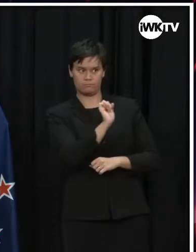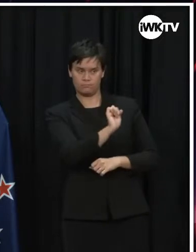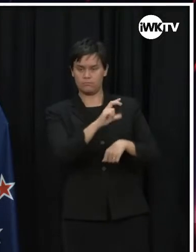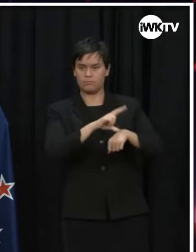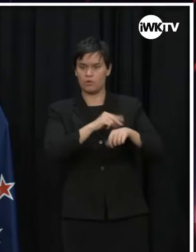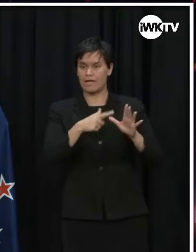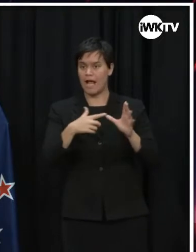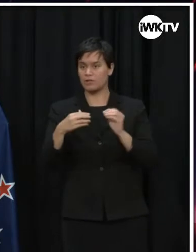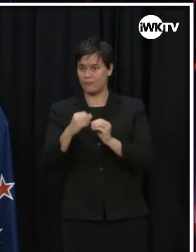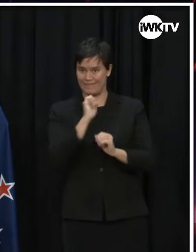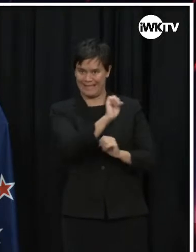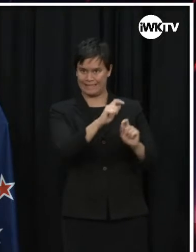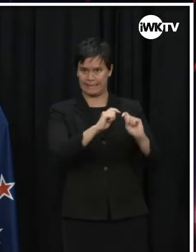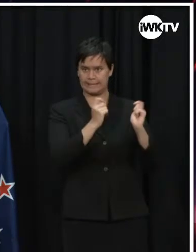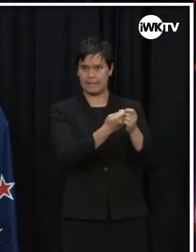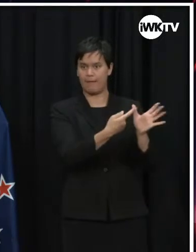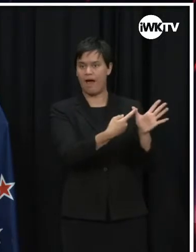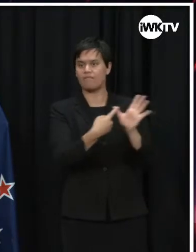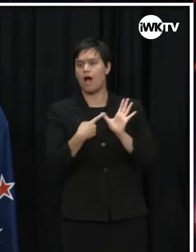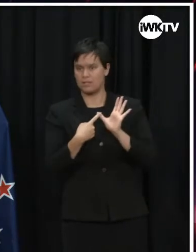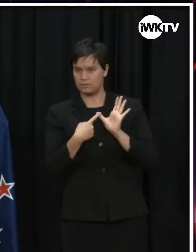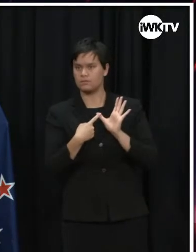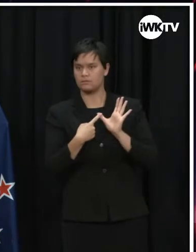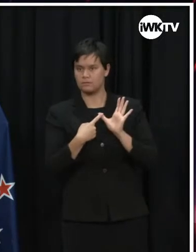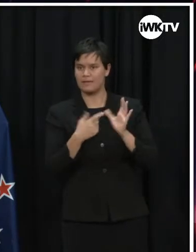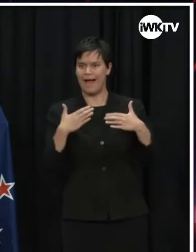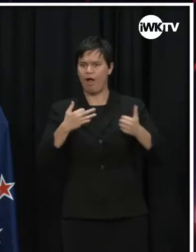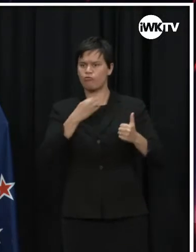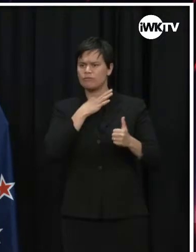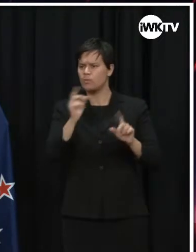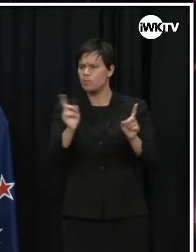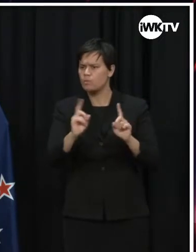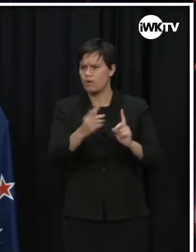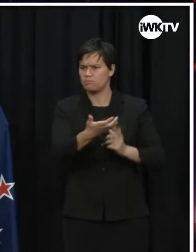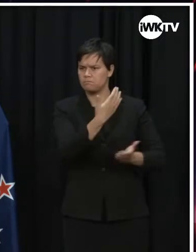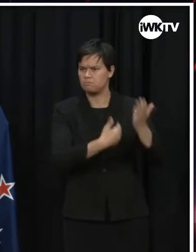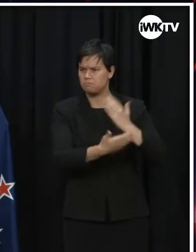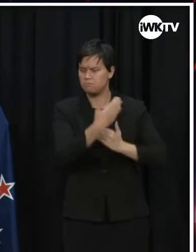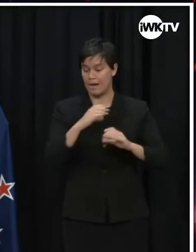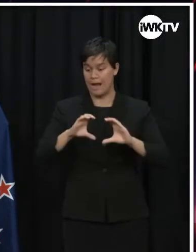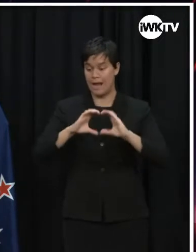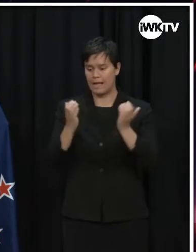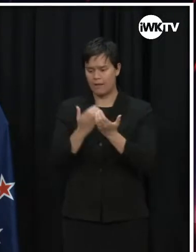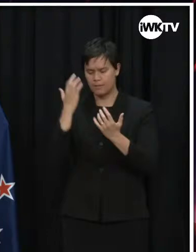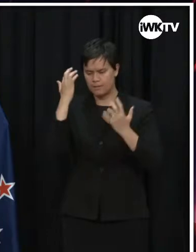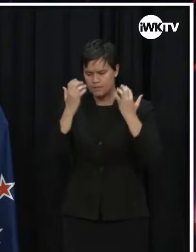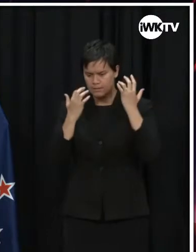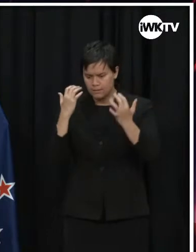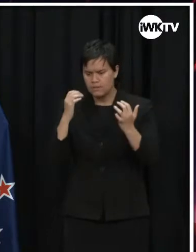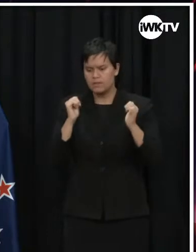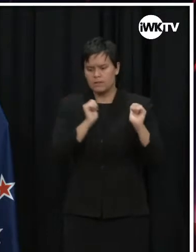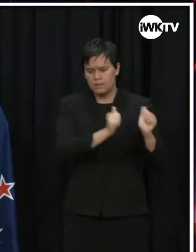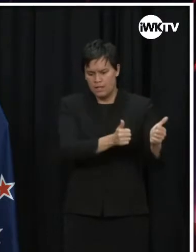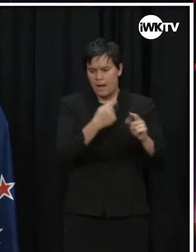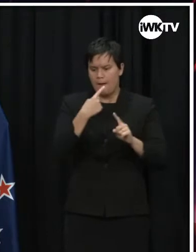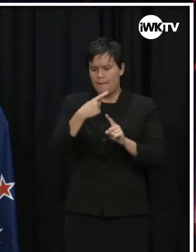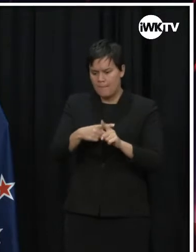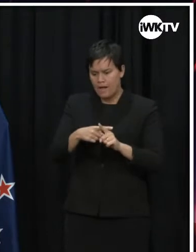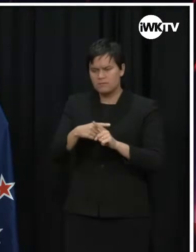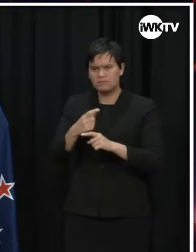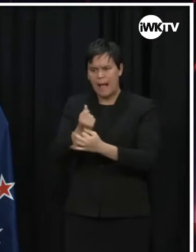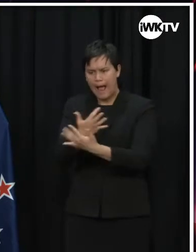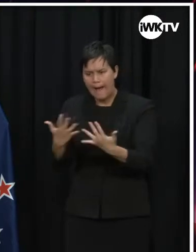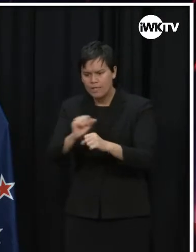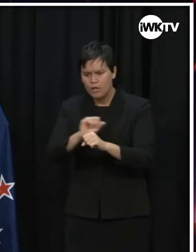his team around the ultimate health risks that we are dealing with. Cabinet considers that advice along with evidence around case